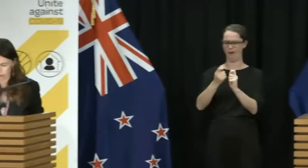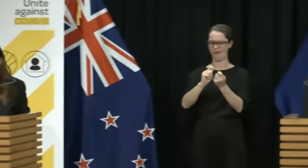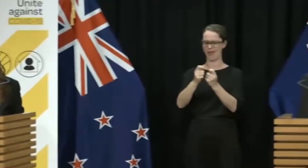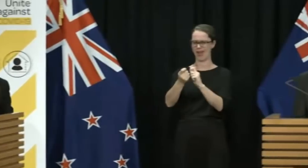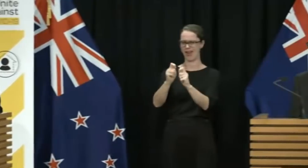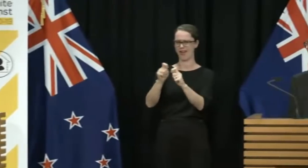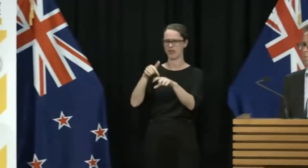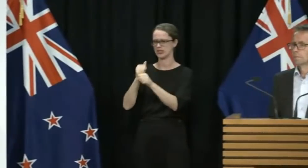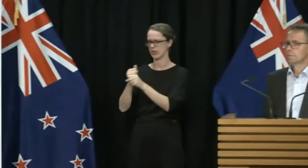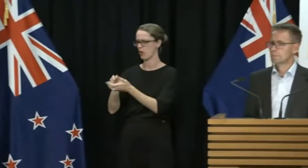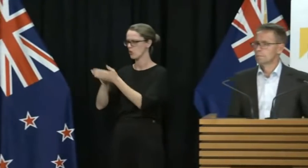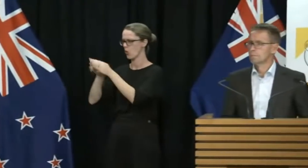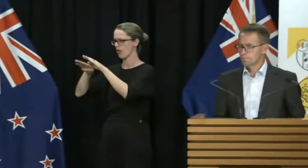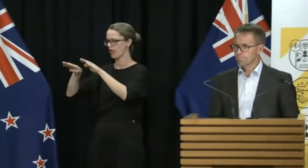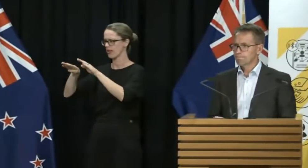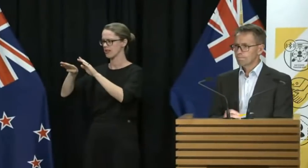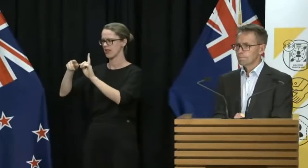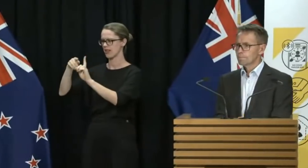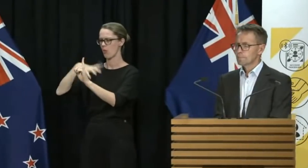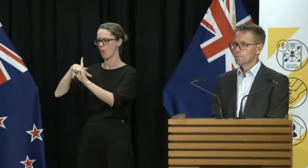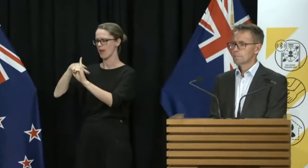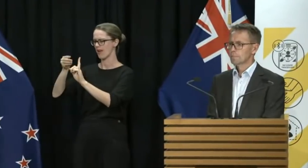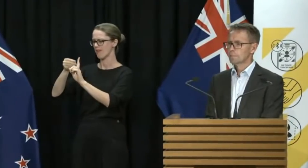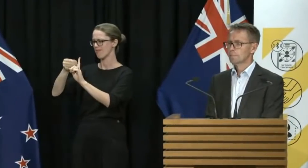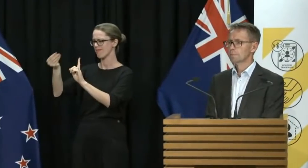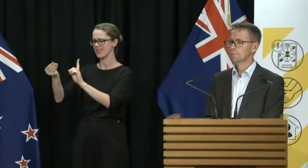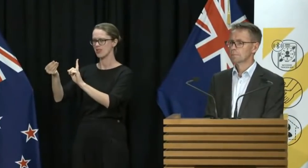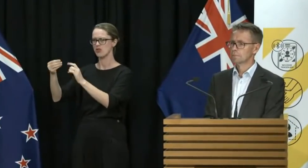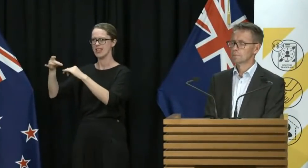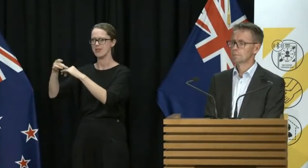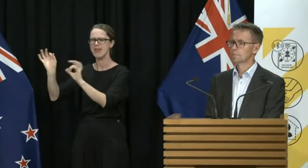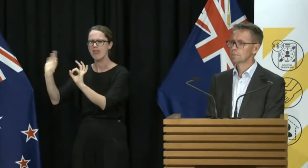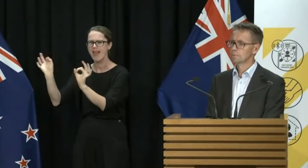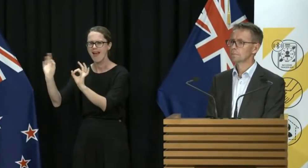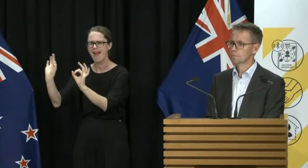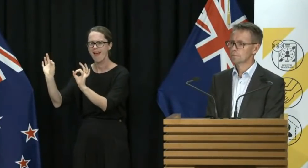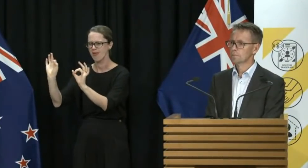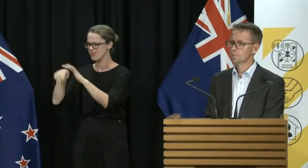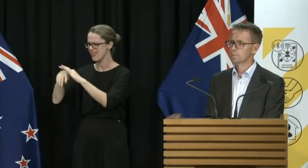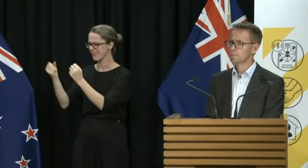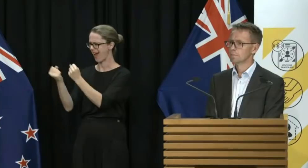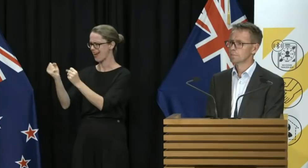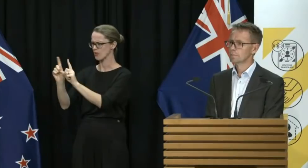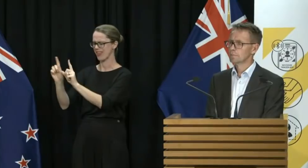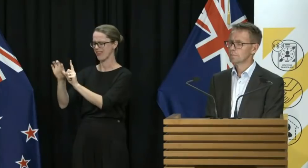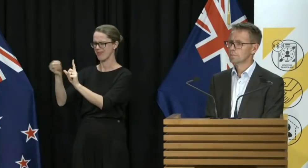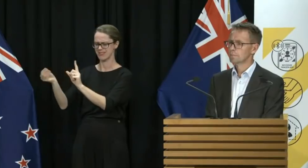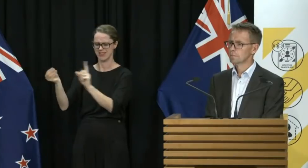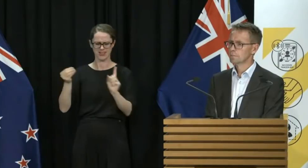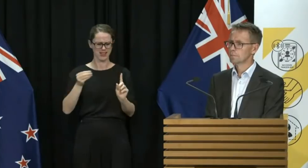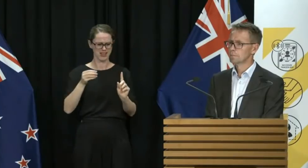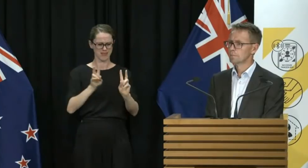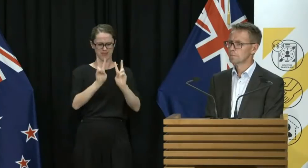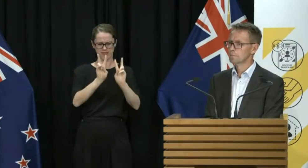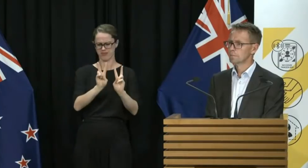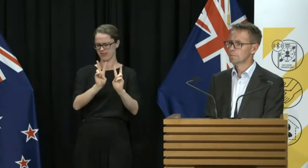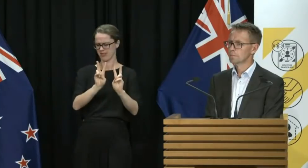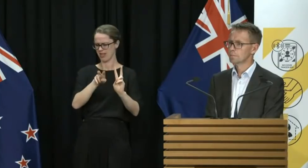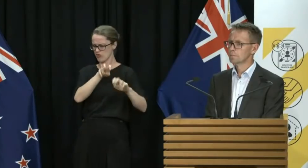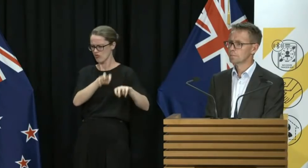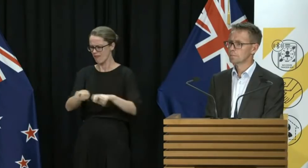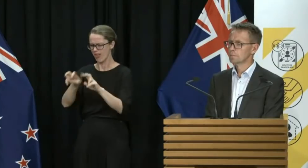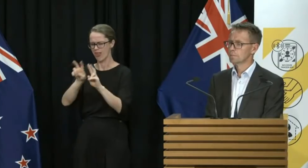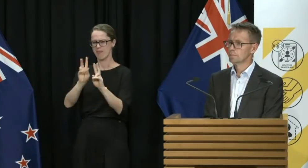the Northland case, the husband didn't get infected despite being in the car. You've now got people who have travelled to New Plymouth. They don't seem to be infected. Does this make it